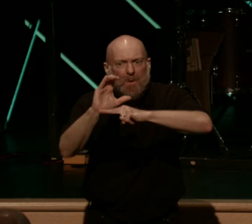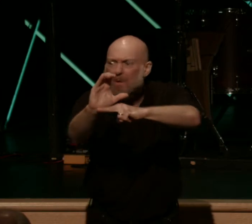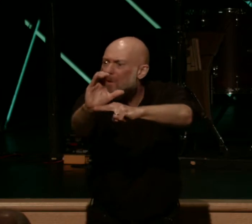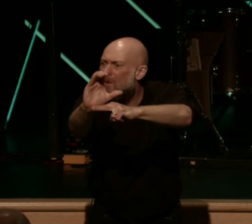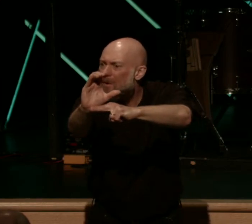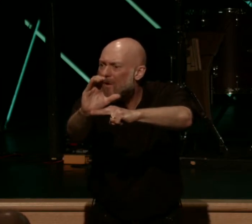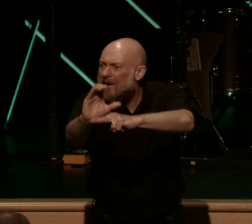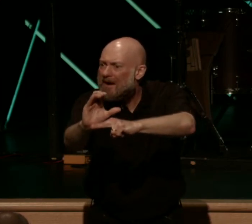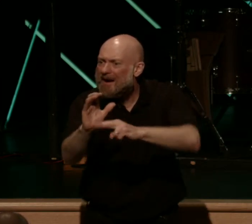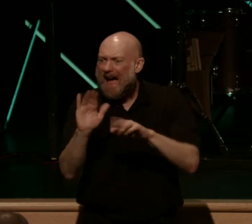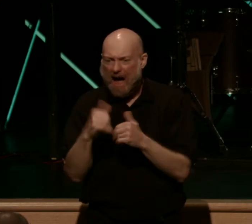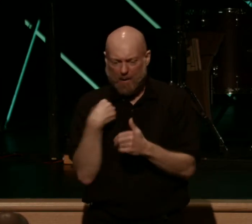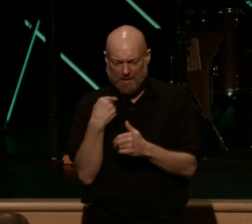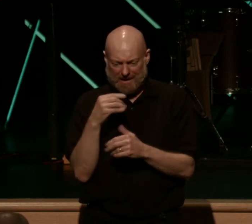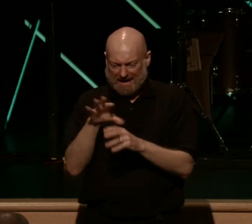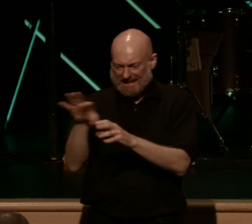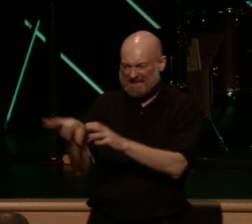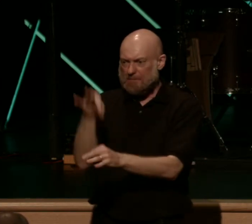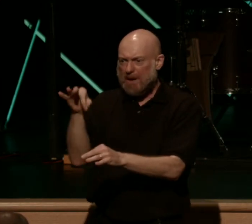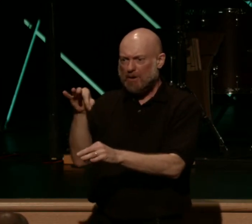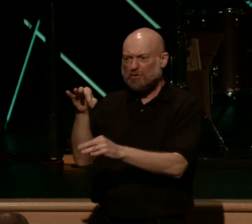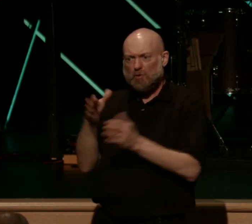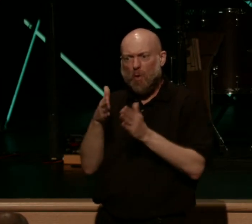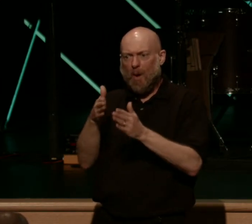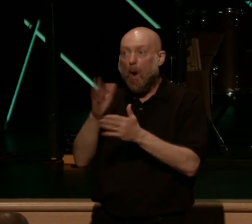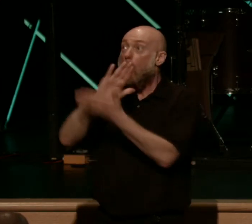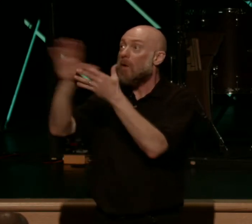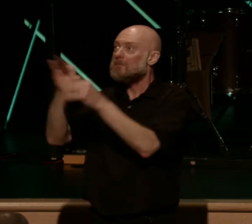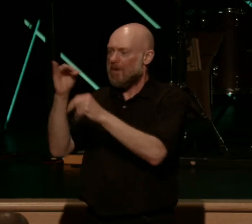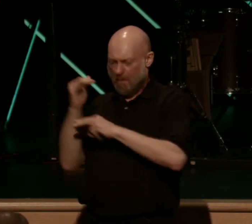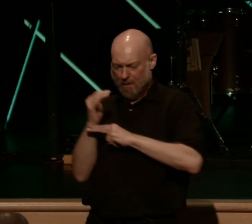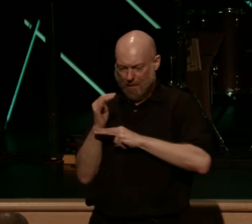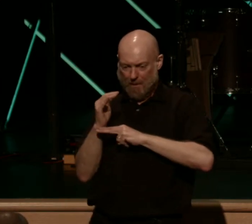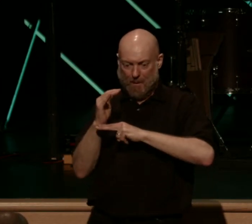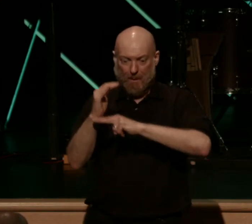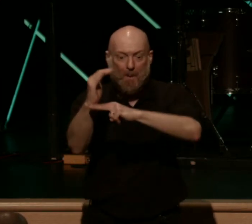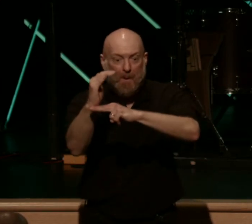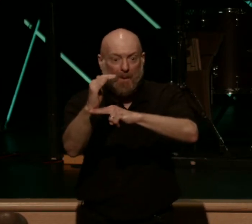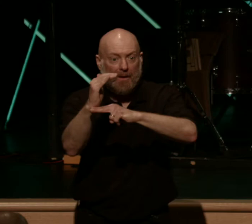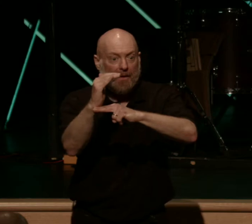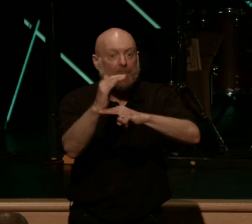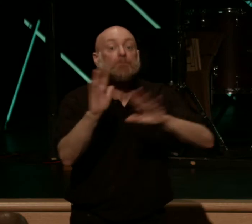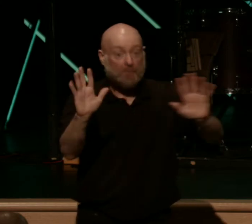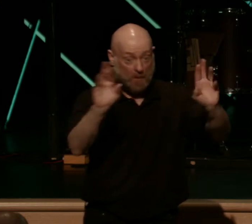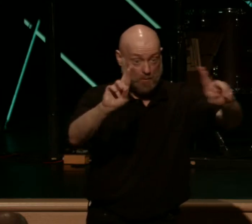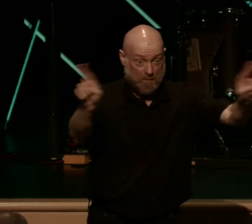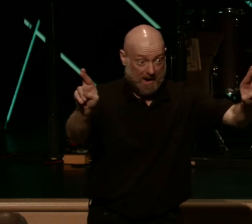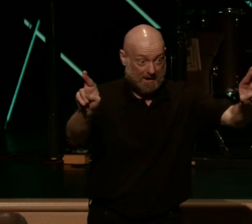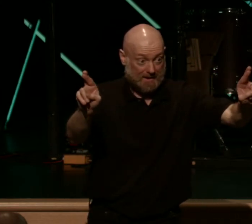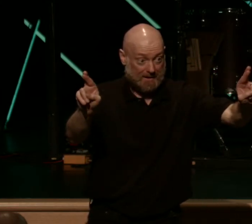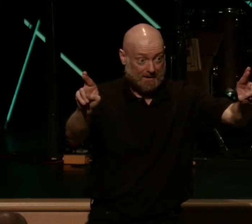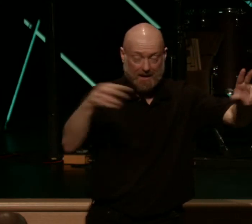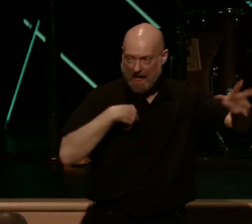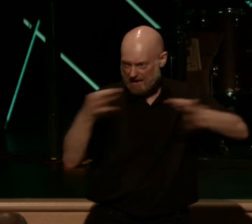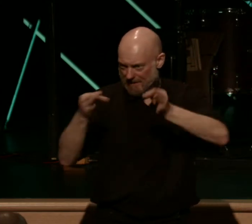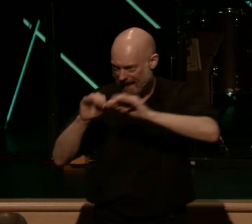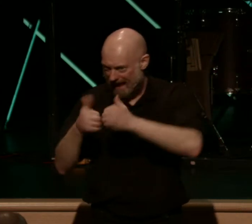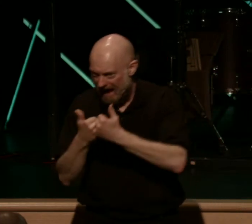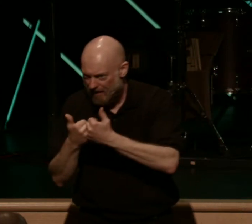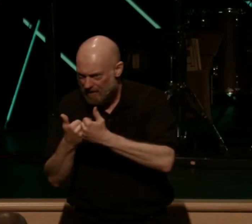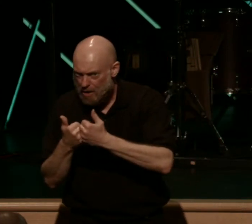a spiritual sail for the Spirit to fill? Well, here's how. You can jot this down. Here's how.